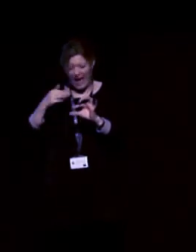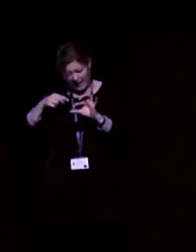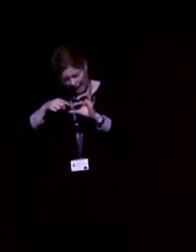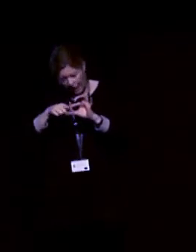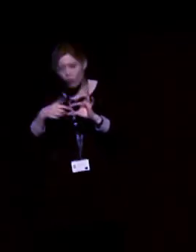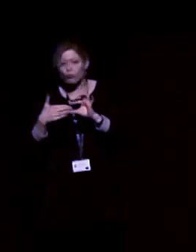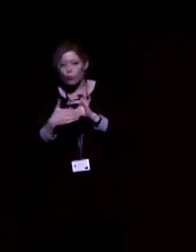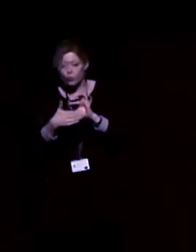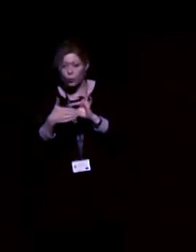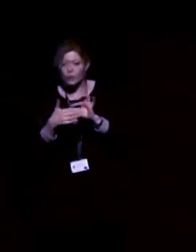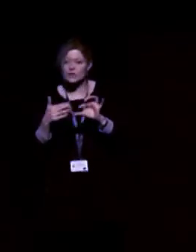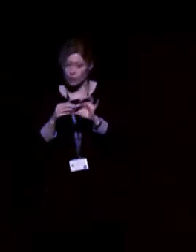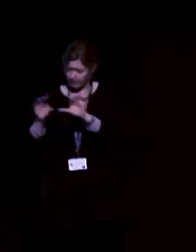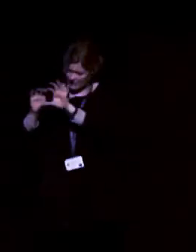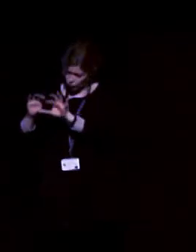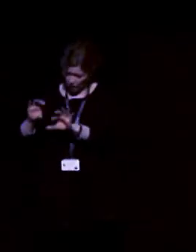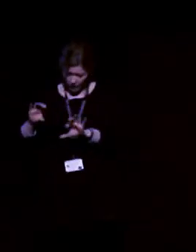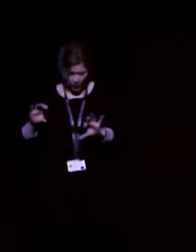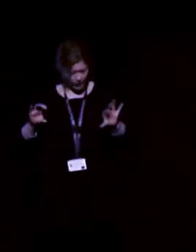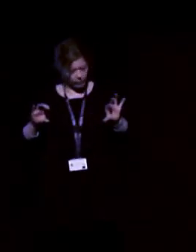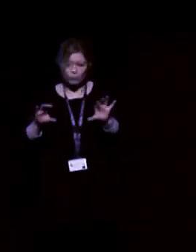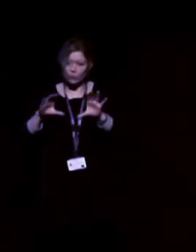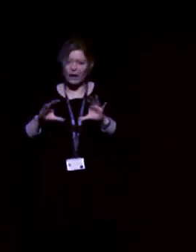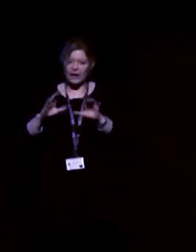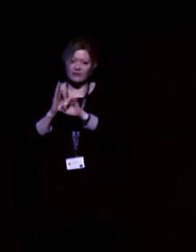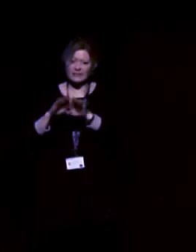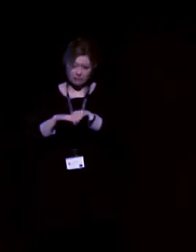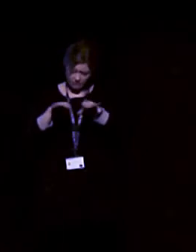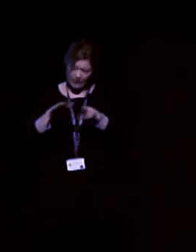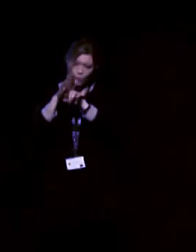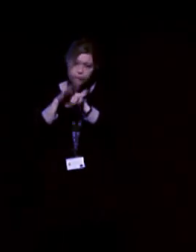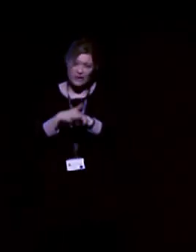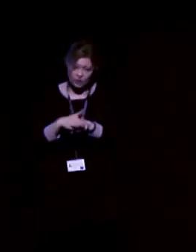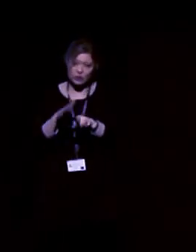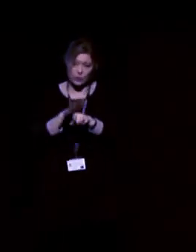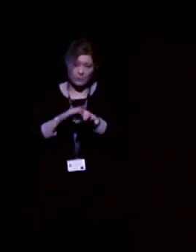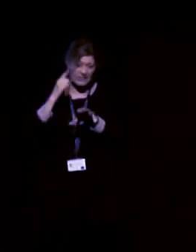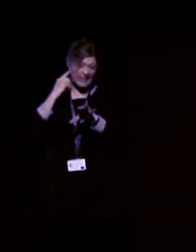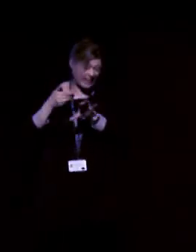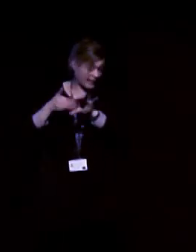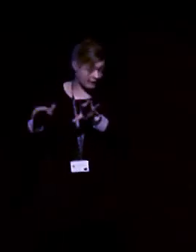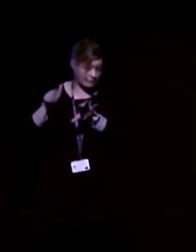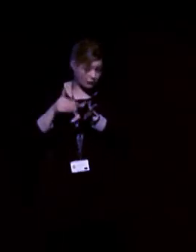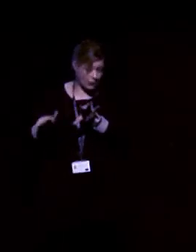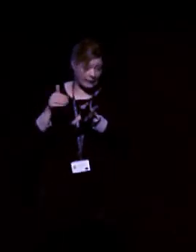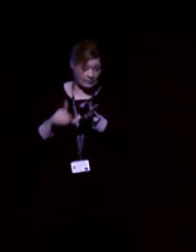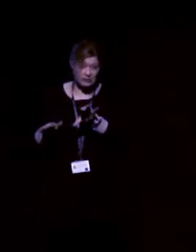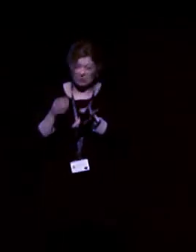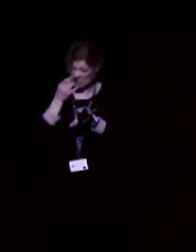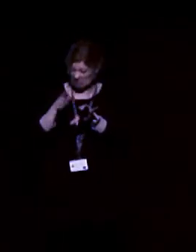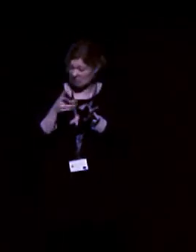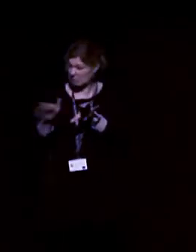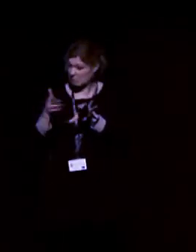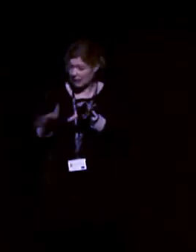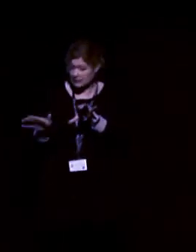it equalizes the pressure across the eardrum and lets the ear drain a discharge. It lets the inflamed lining